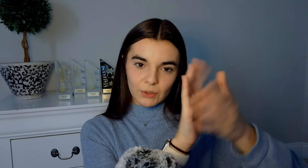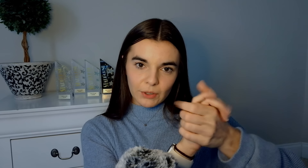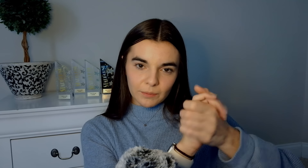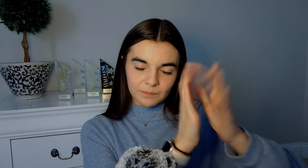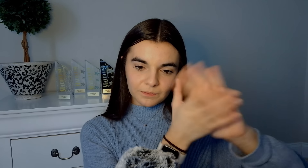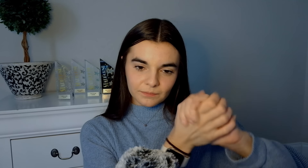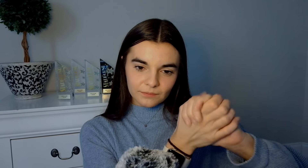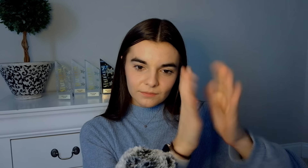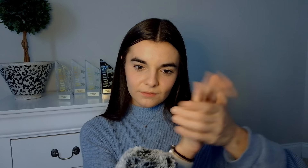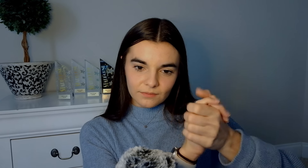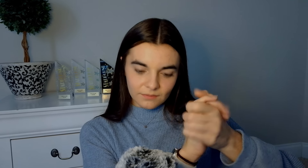Hamburger.